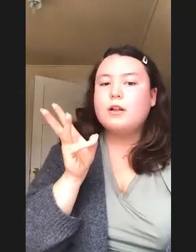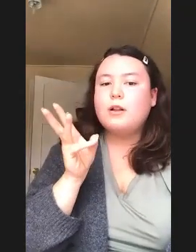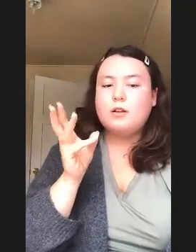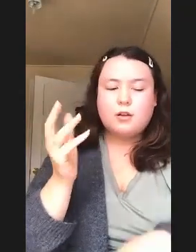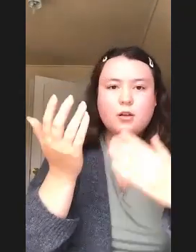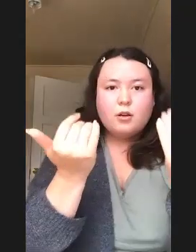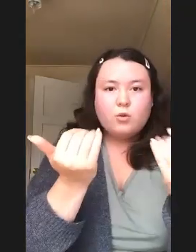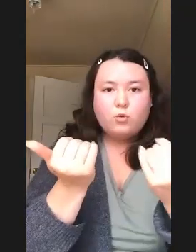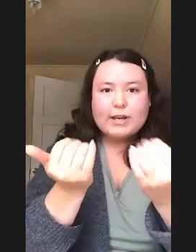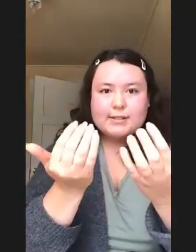will wait